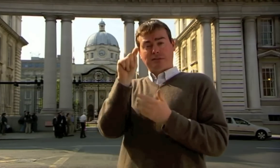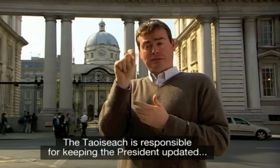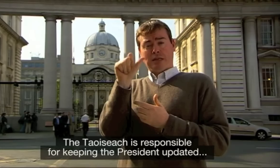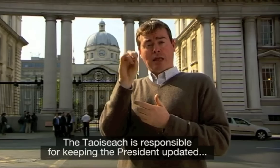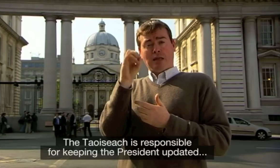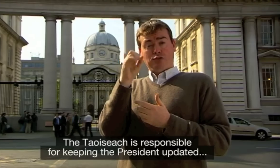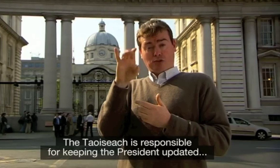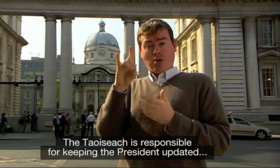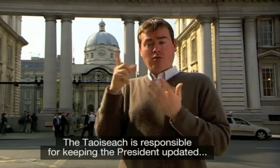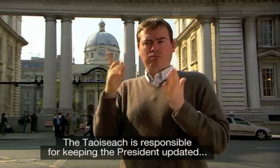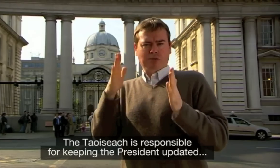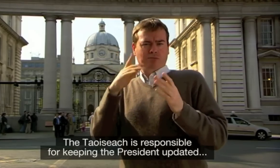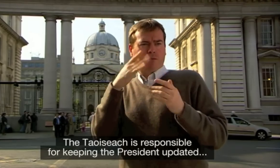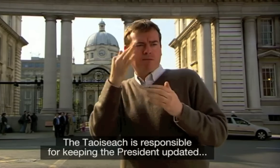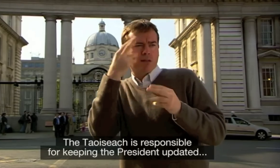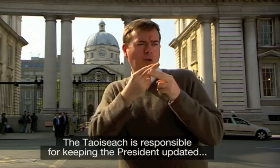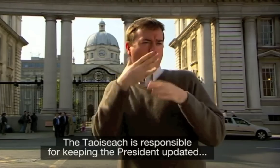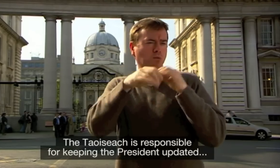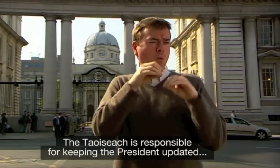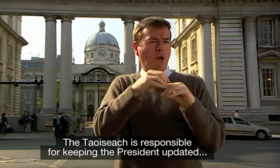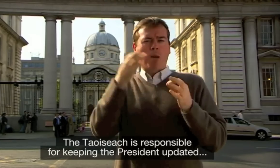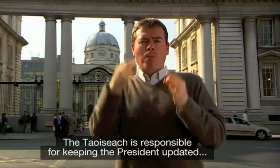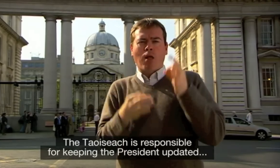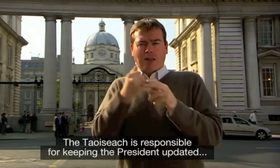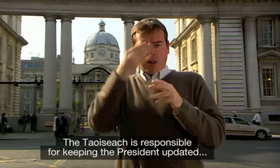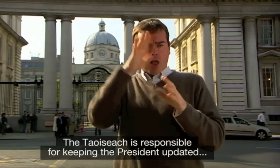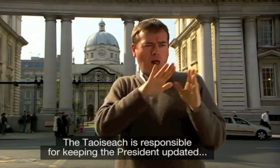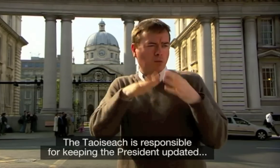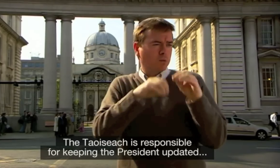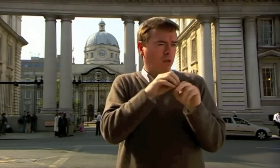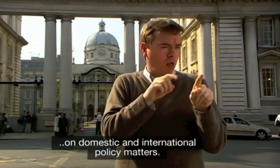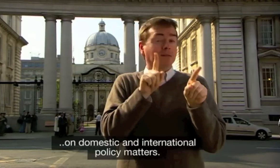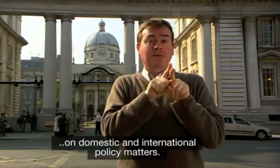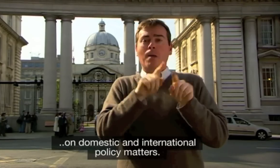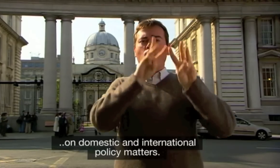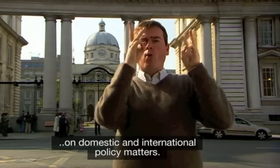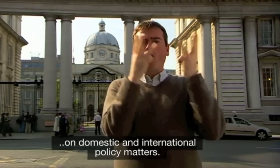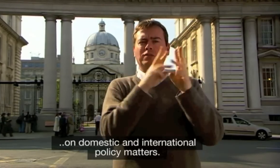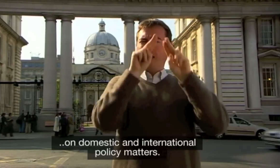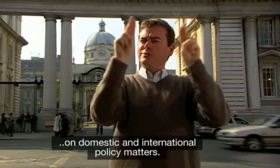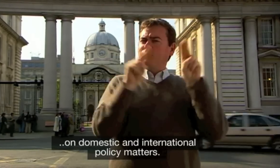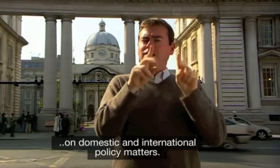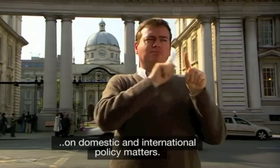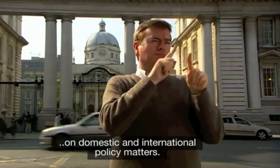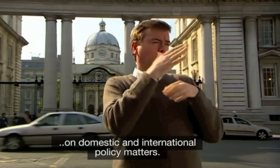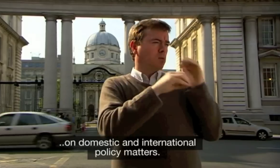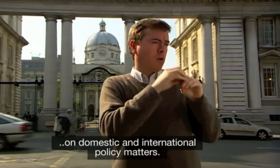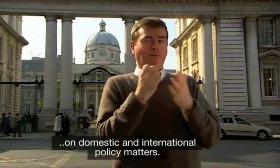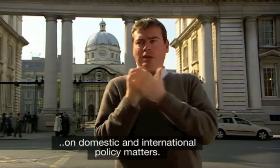The Taoiseach is responsible for keeping the President updated on domestic and international